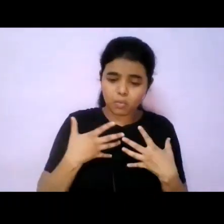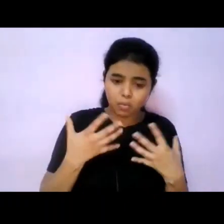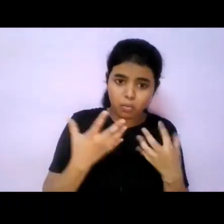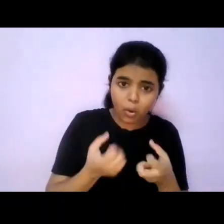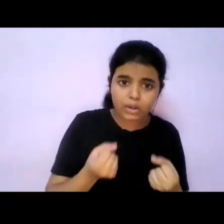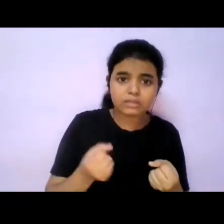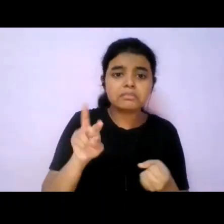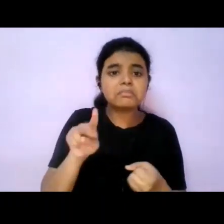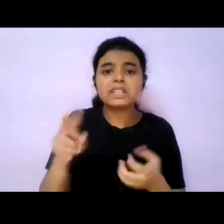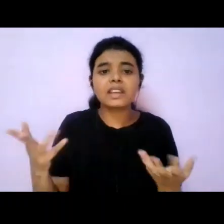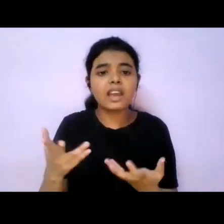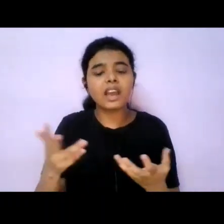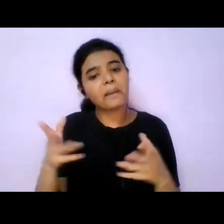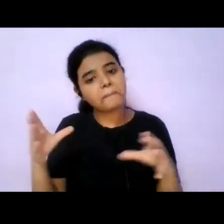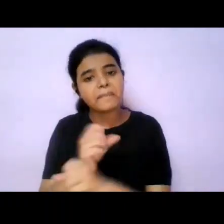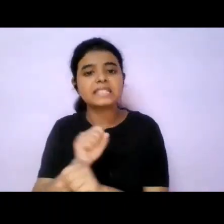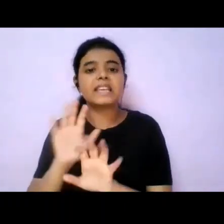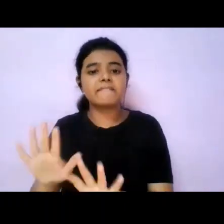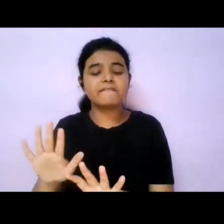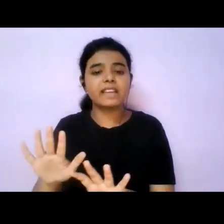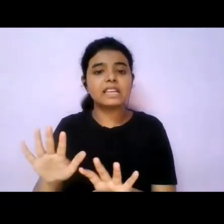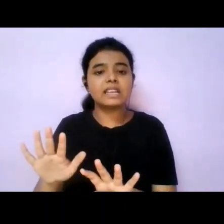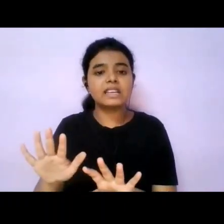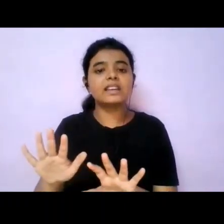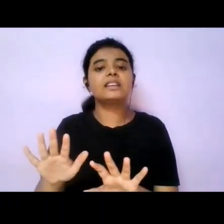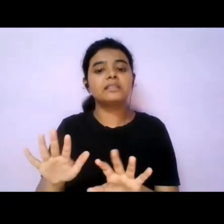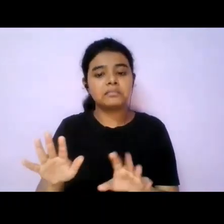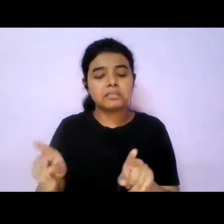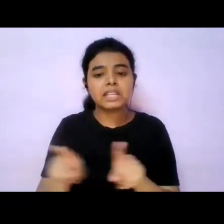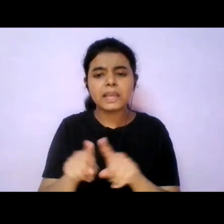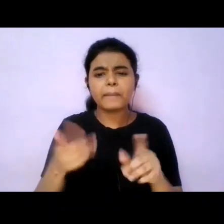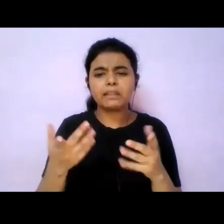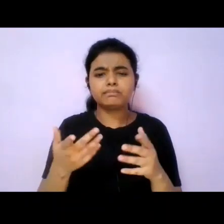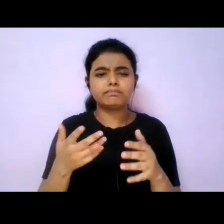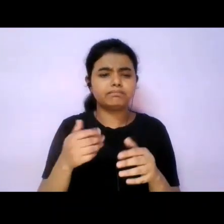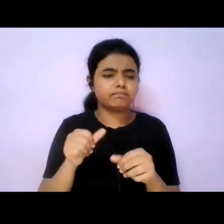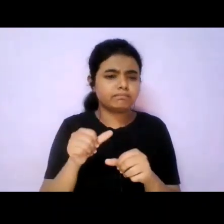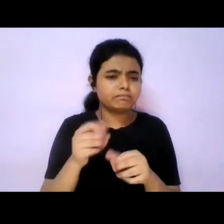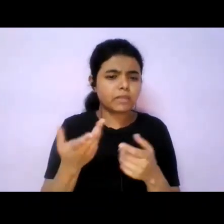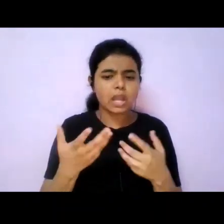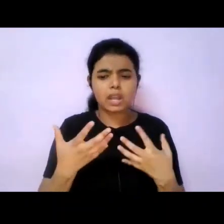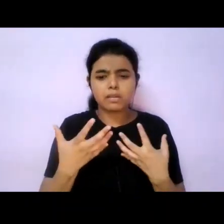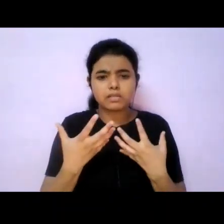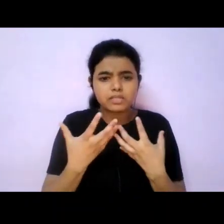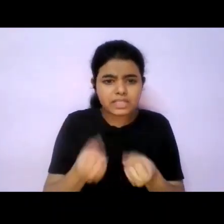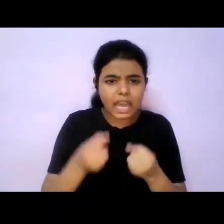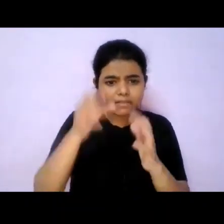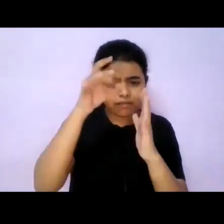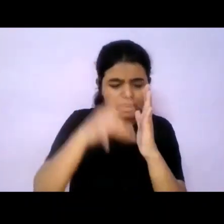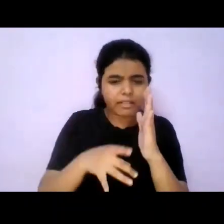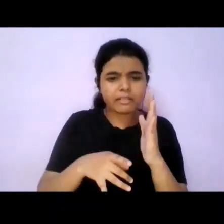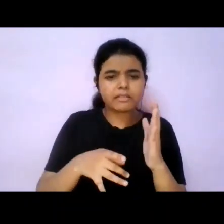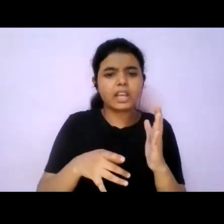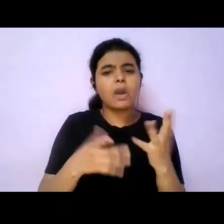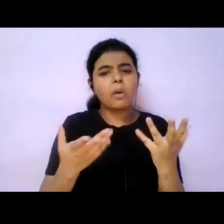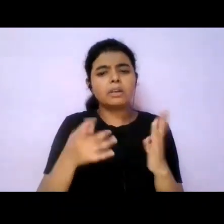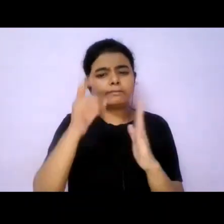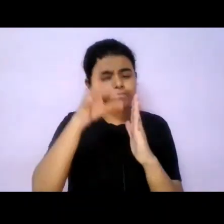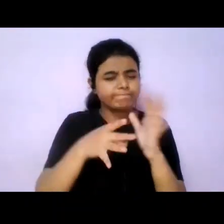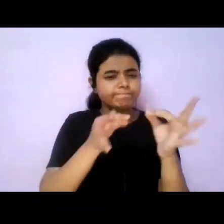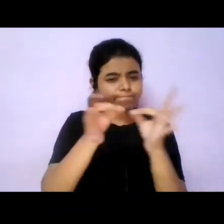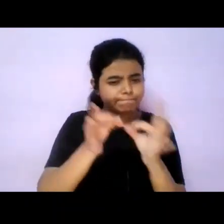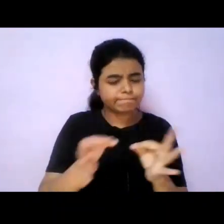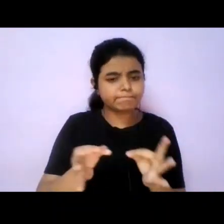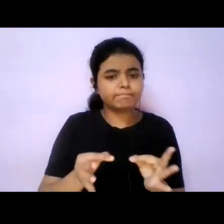I'm going to argue that we need to think more progressively about desire, more affirmatively,